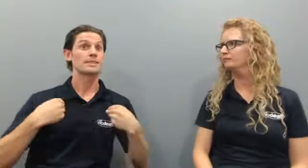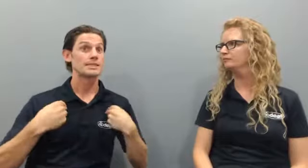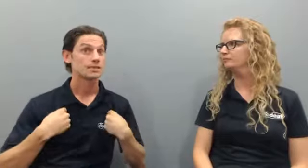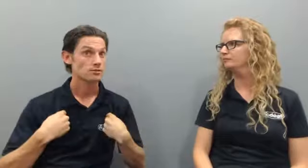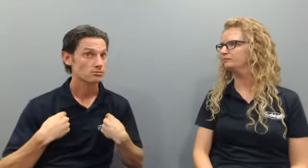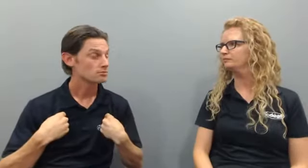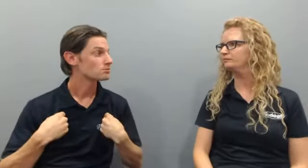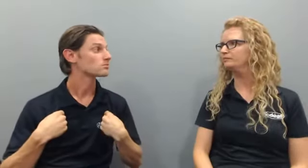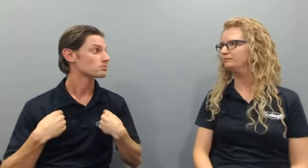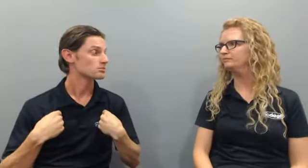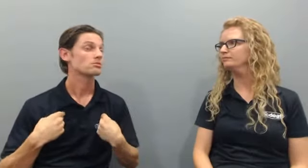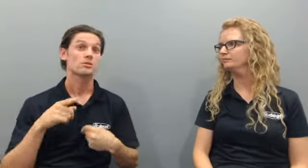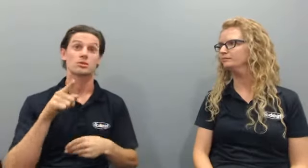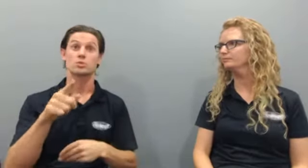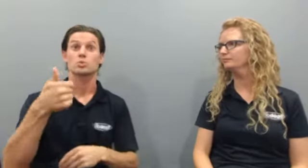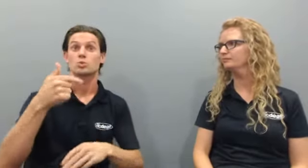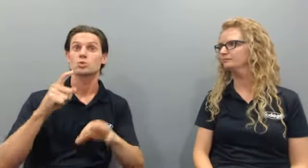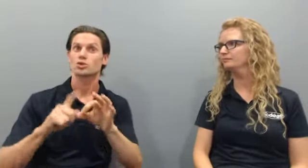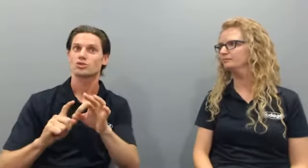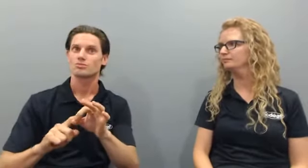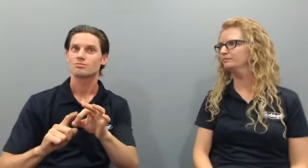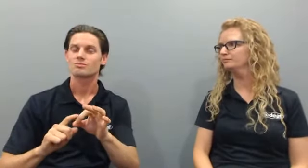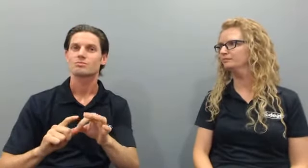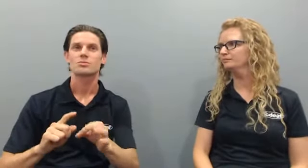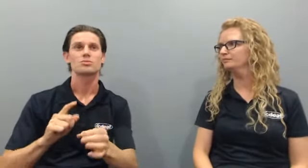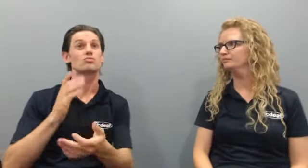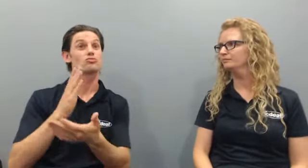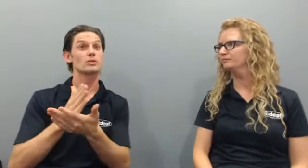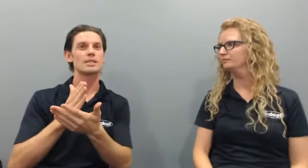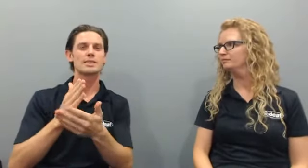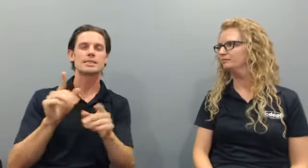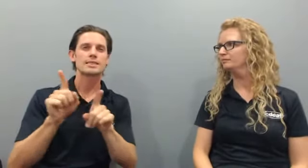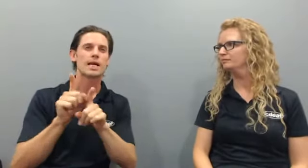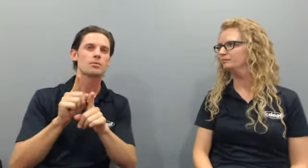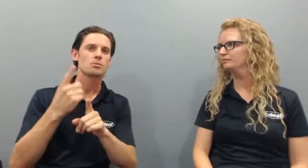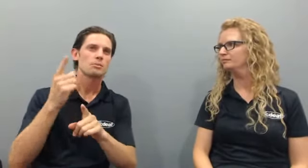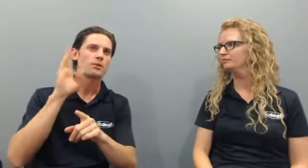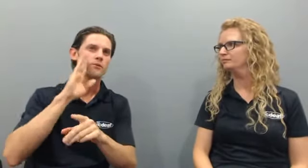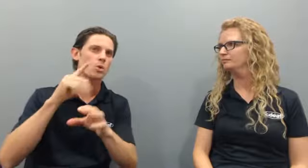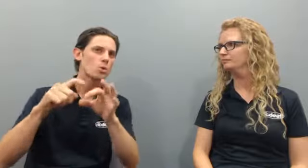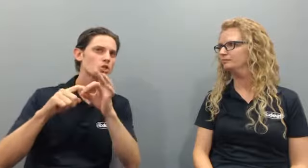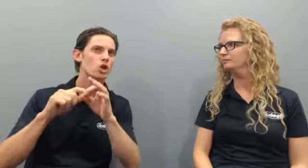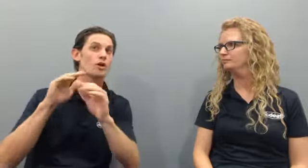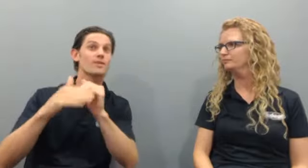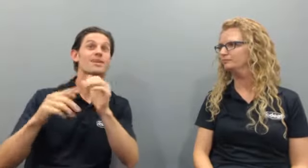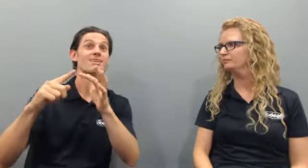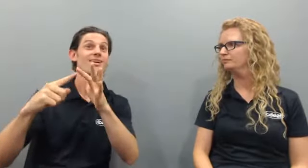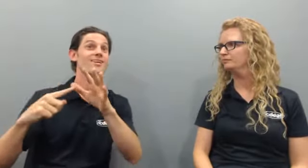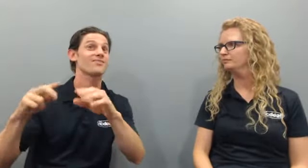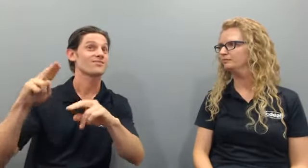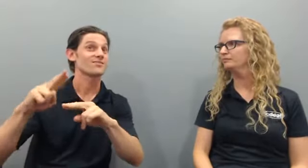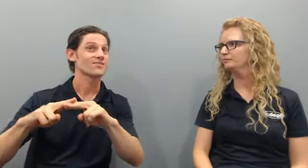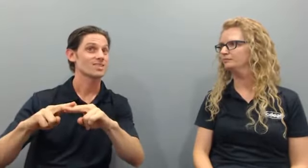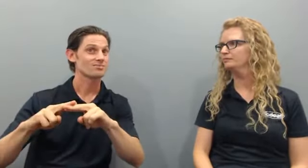can the NDIS provide interpreting for my business? That's a great question. Like earlier, we had that question